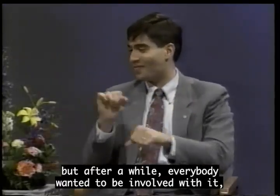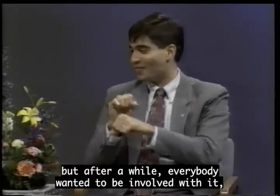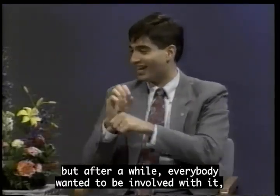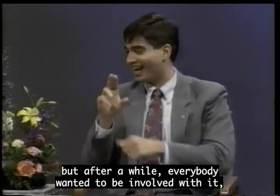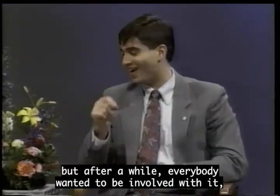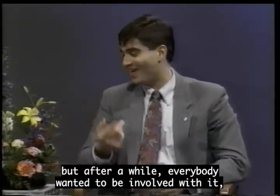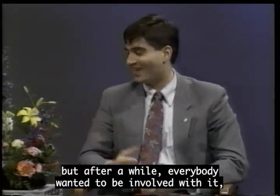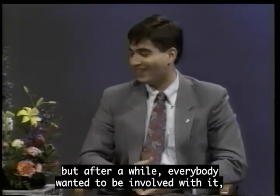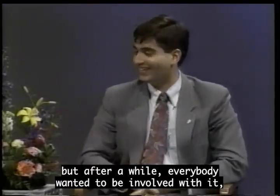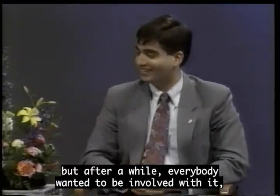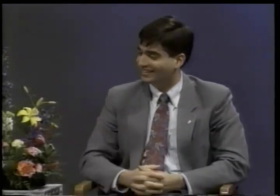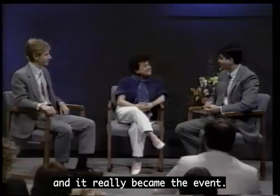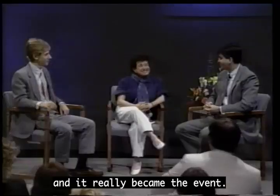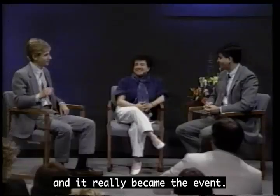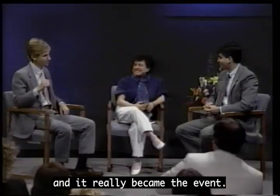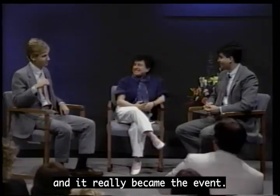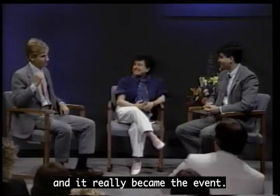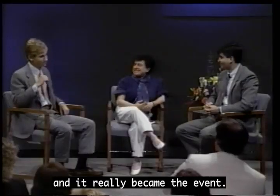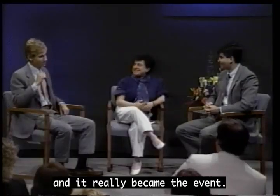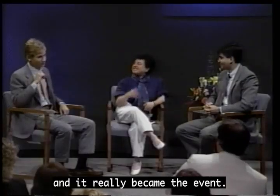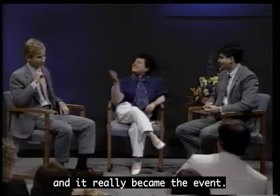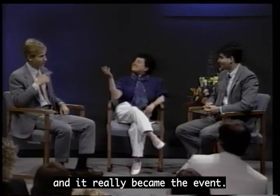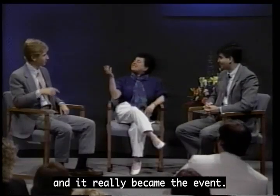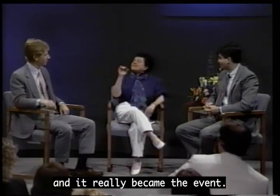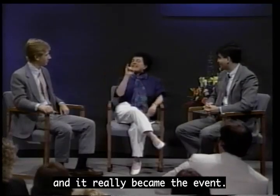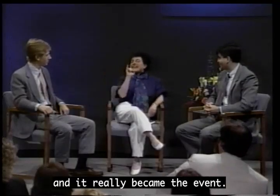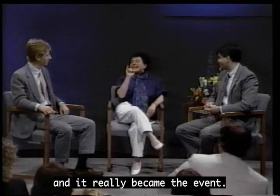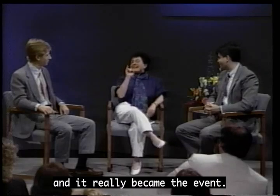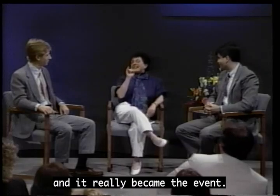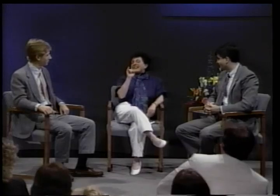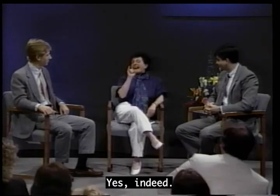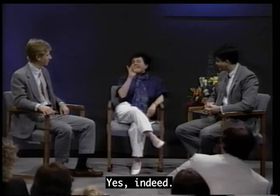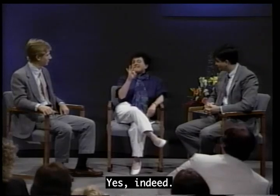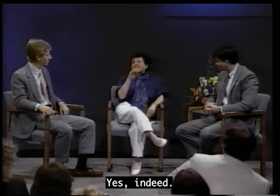to be involved with it, and it really became the event. Yes, indeed.